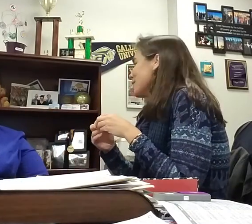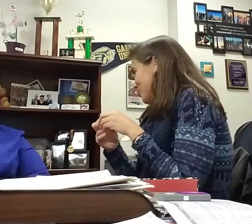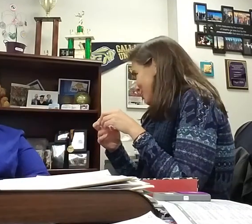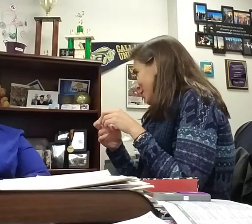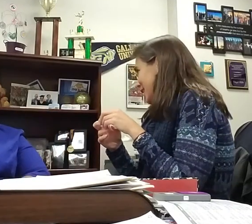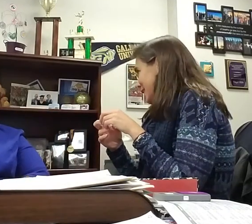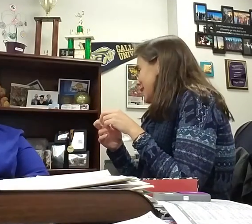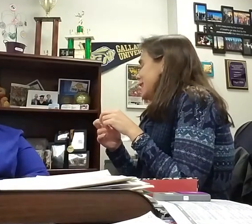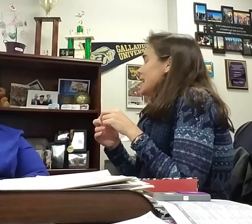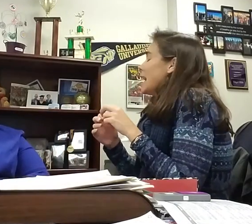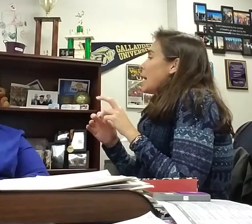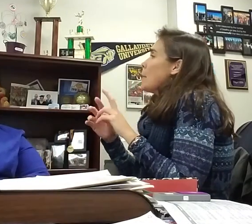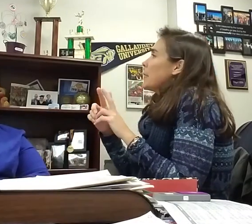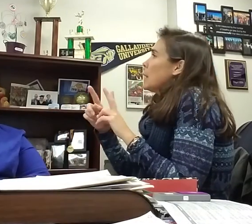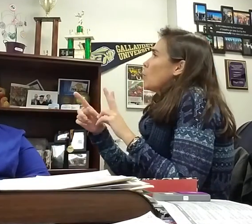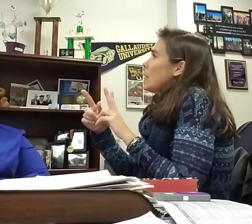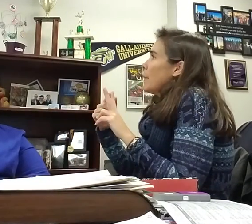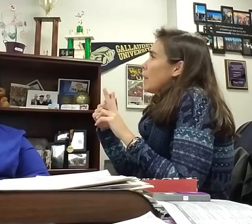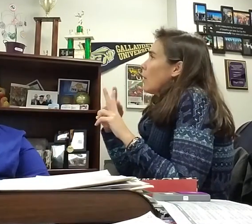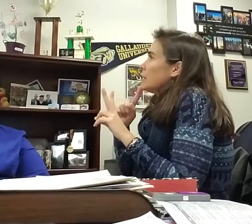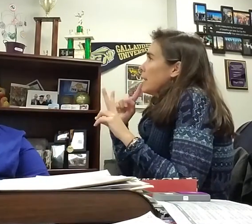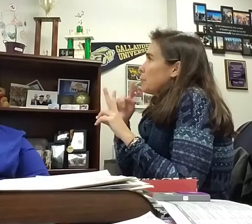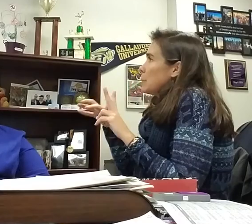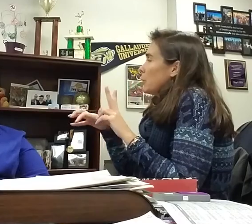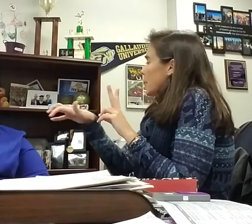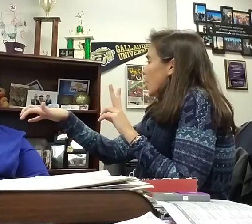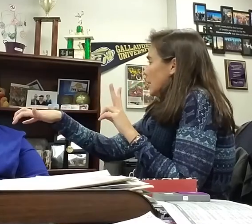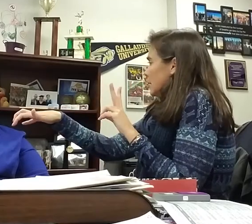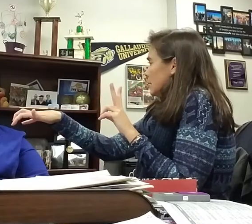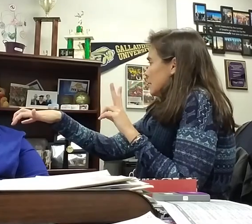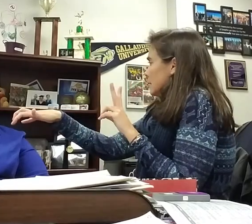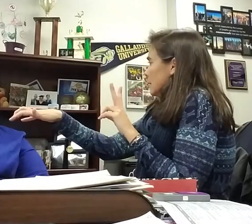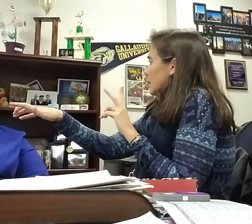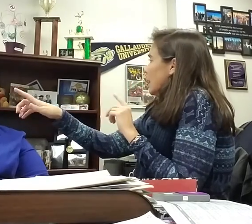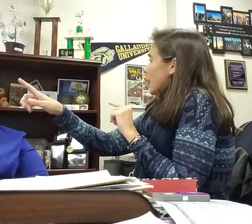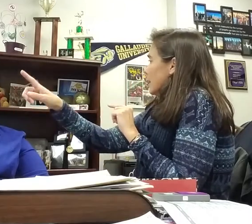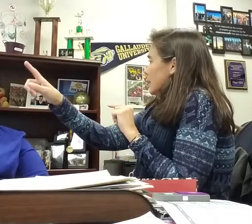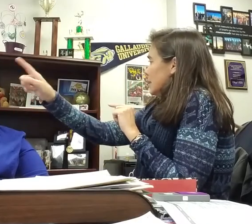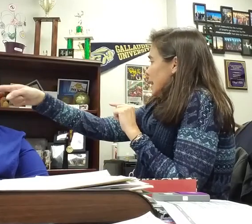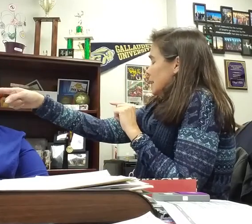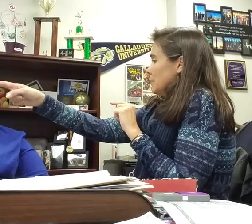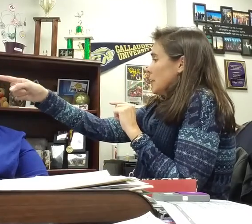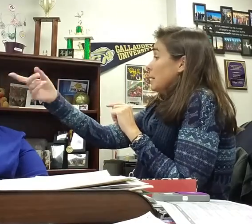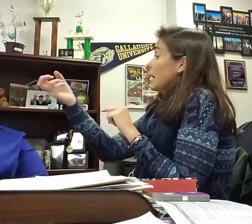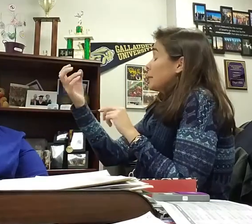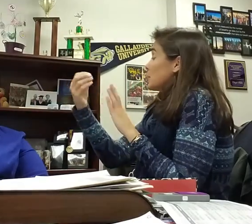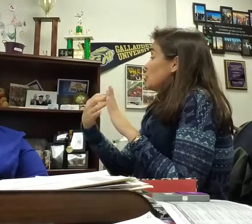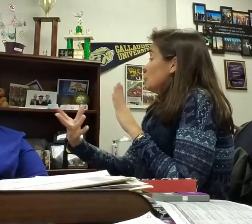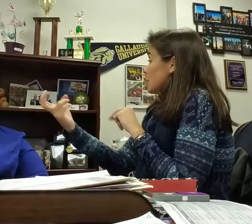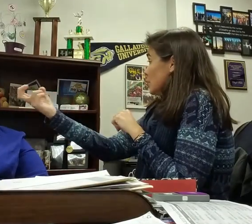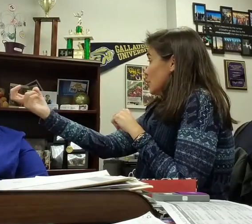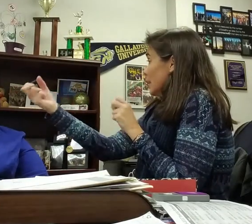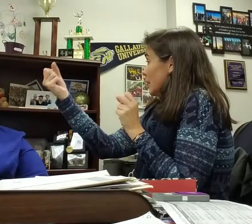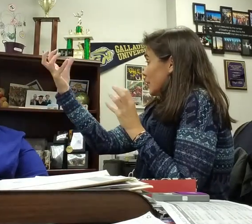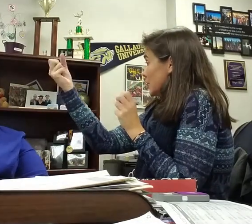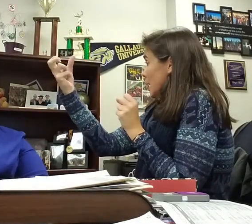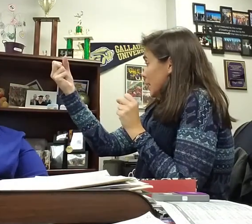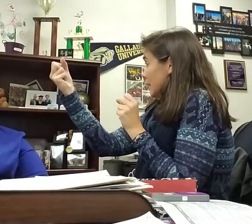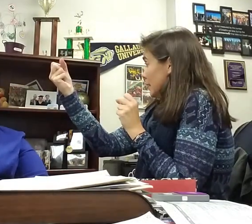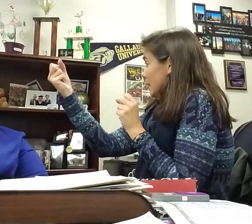question as well. Yeah, but then what about all the deaf people in the audience? Like, because if the student's just sitting there signing,